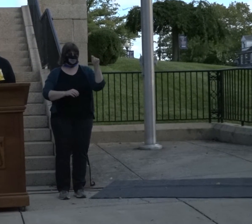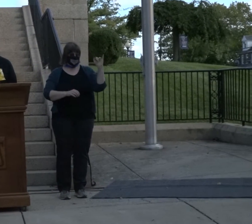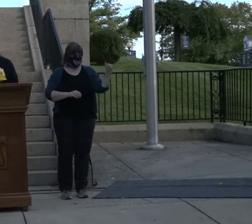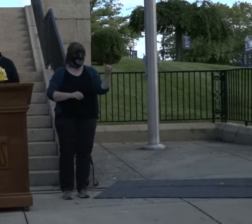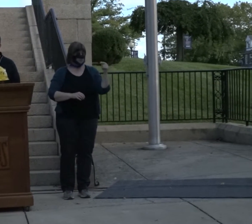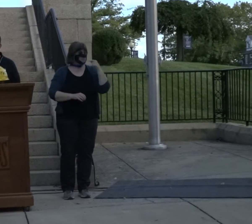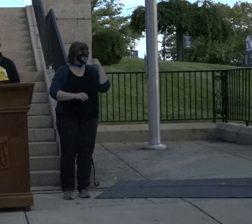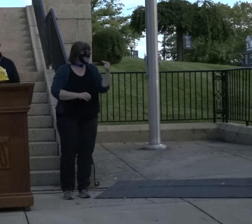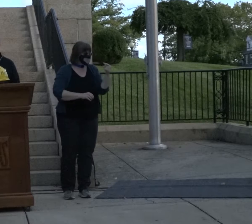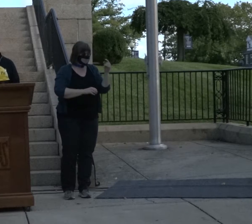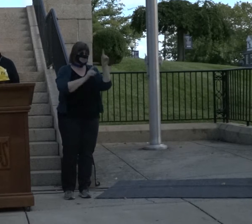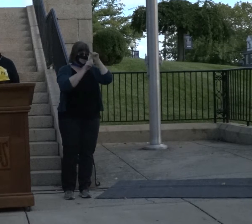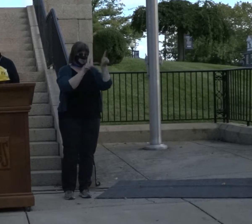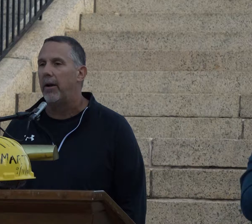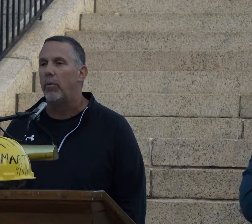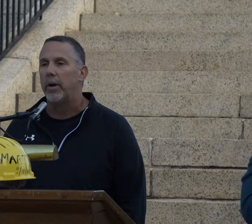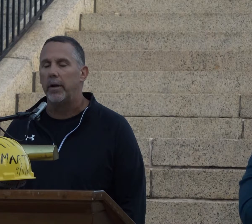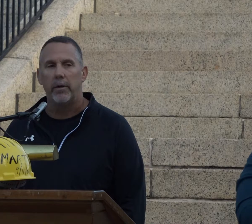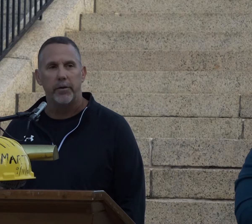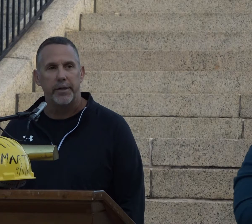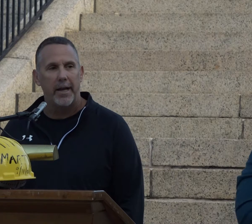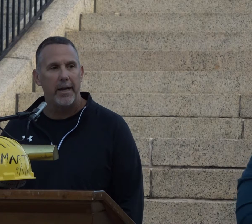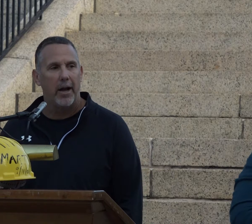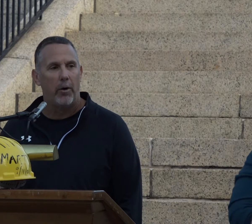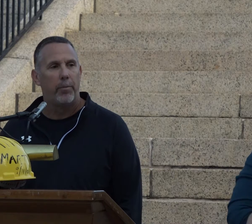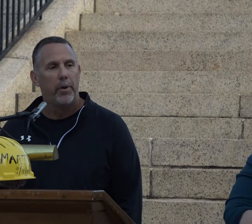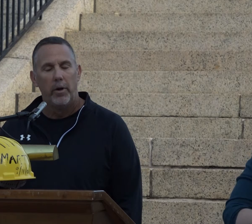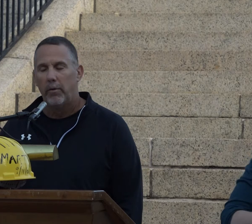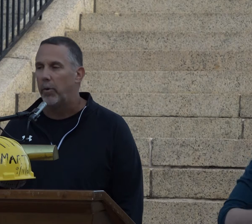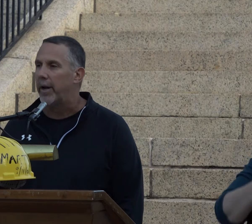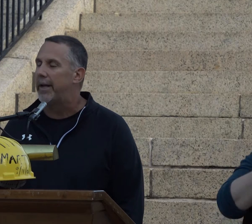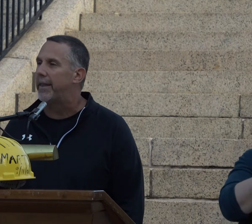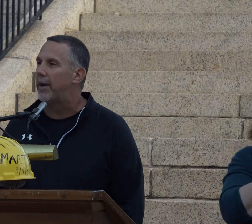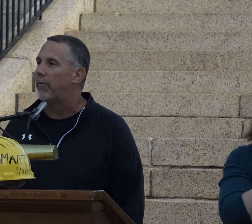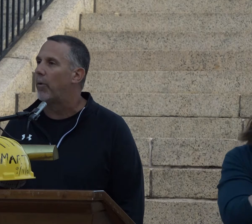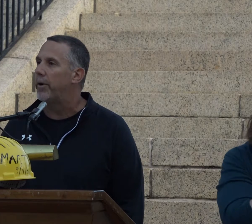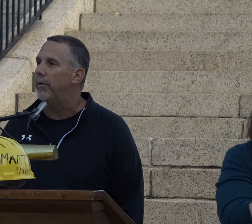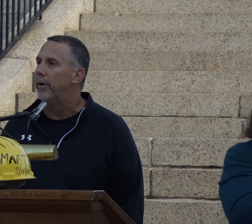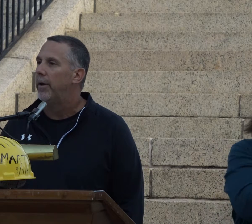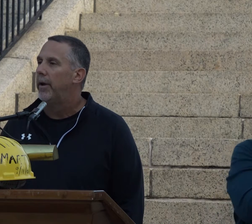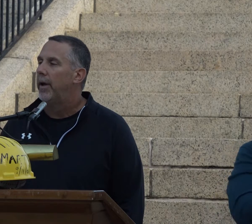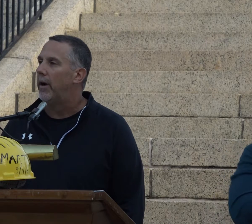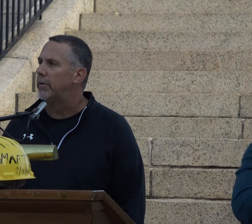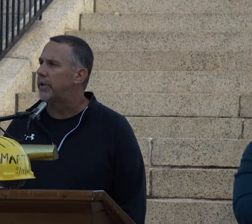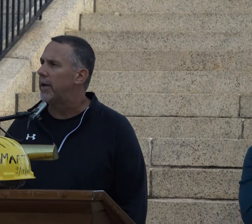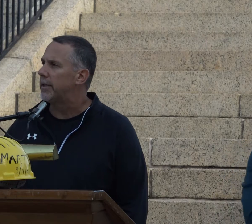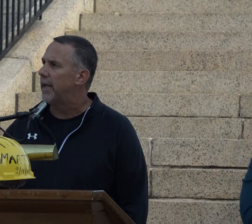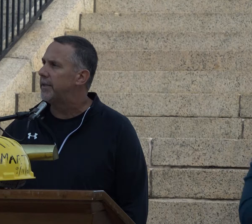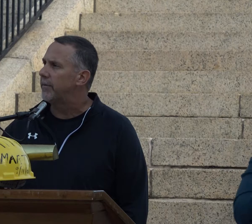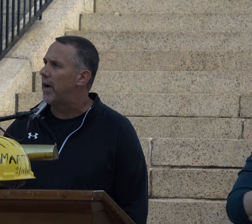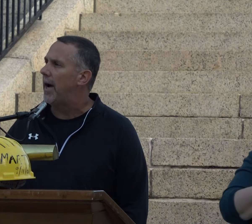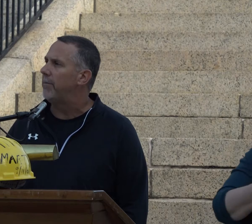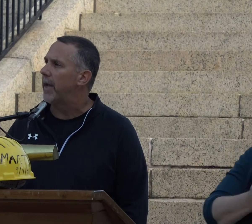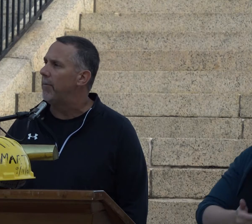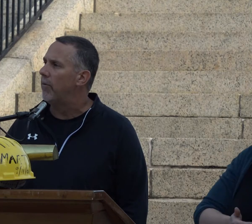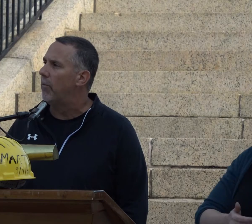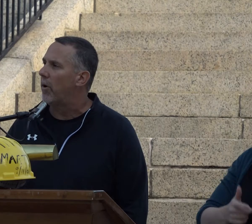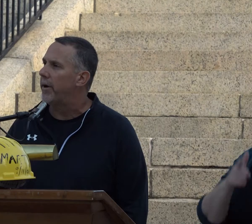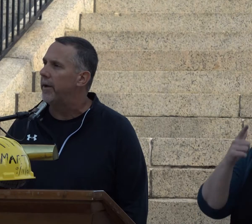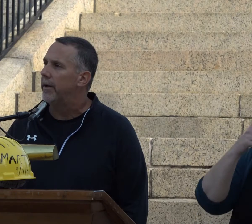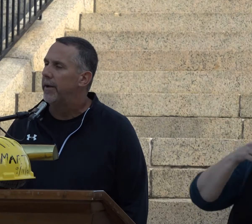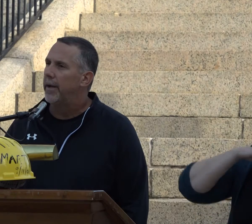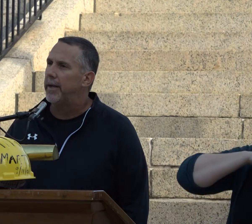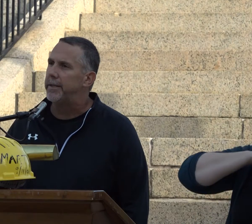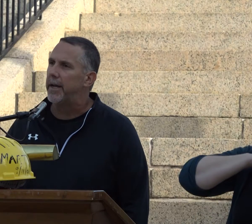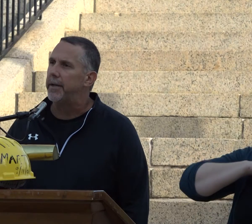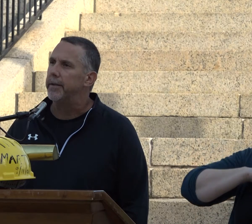him not to, and just stay there, hang in there. They're sending help. We're going to get there for you. And all of a sudden, a sense of calm came over